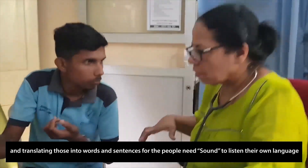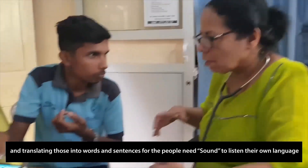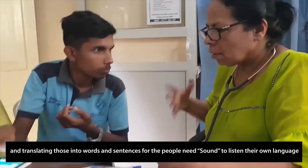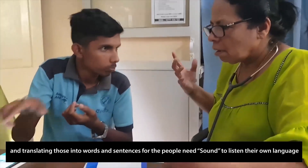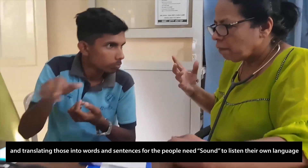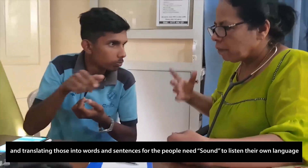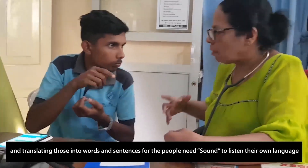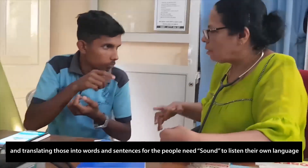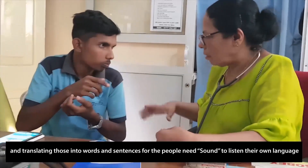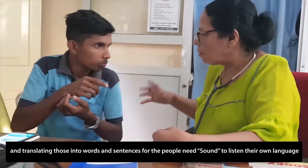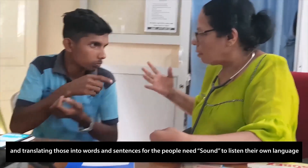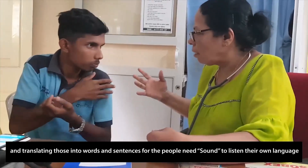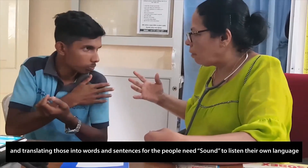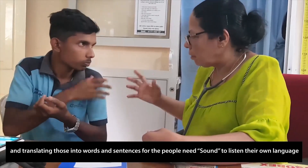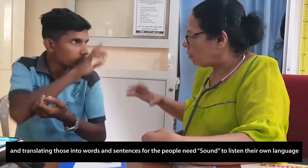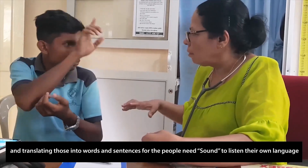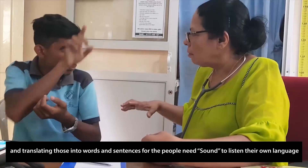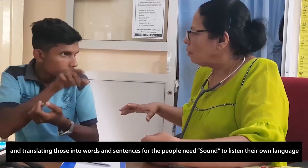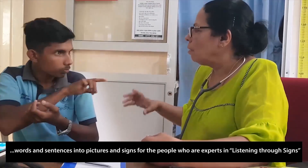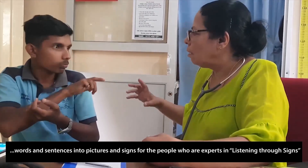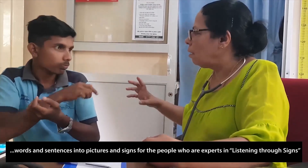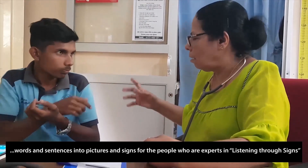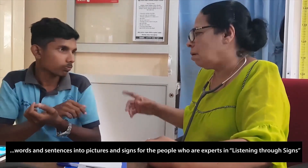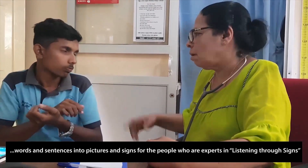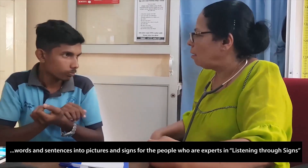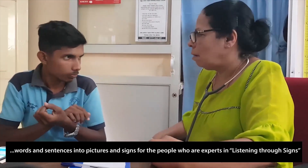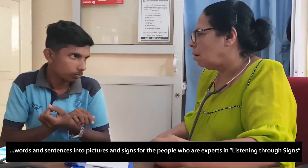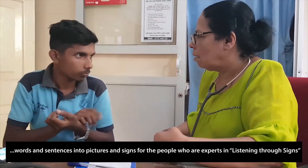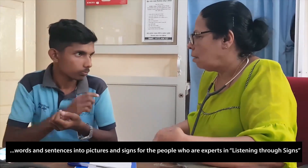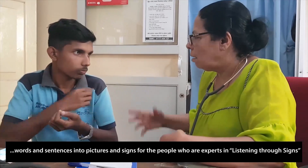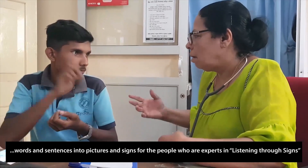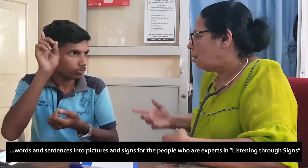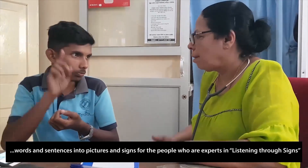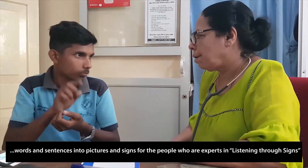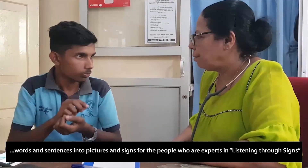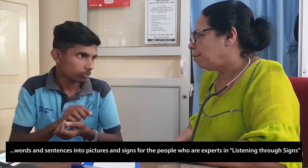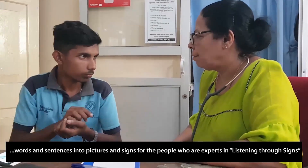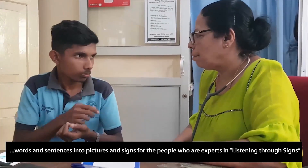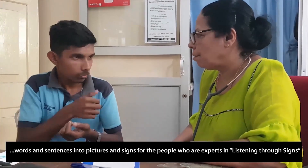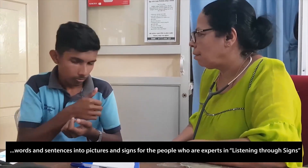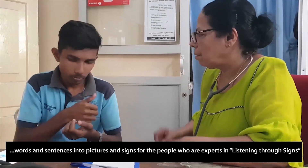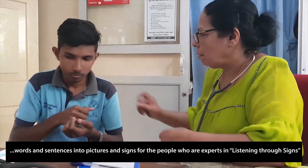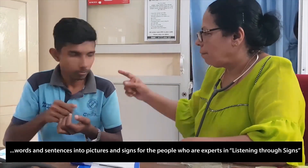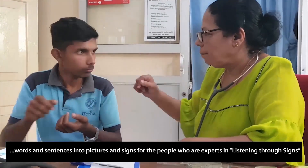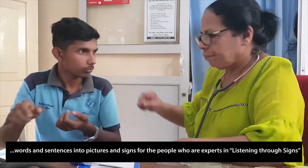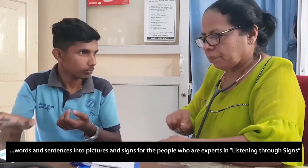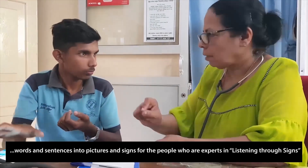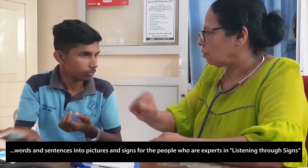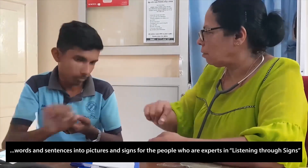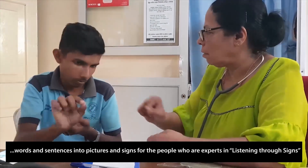language. Sanvaadha helps to translate words and sentences into pictures and signs for the people who are experts in